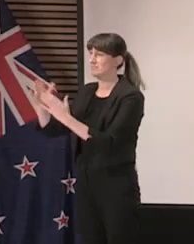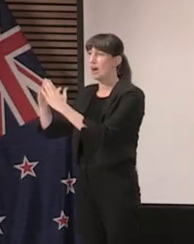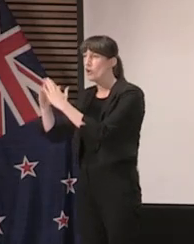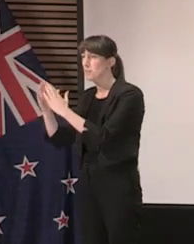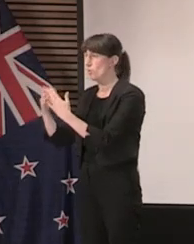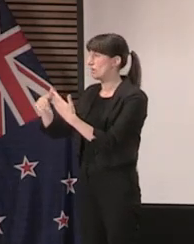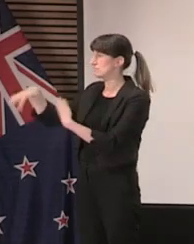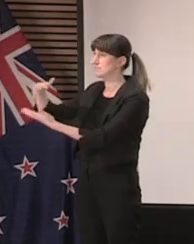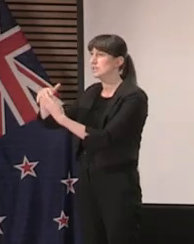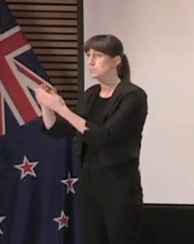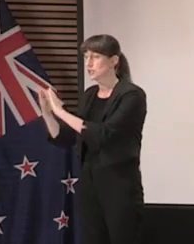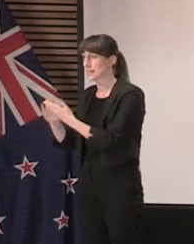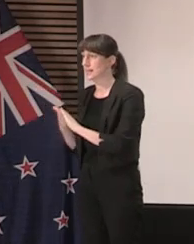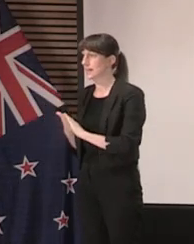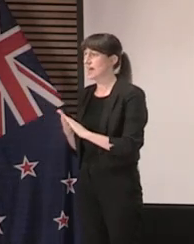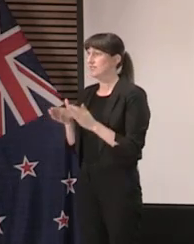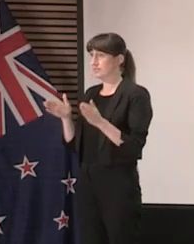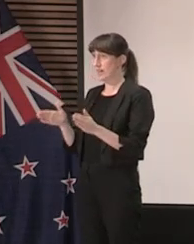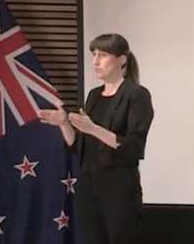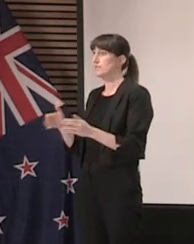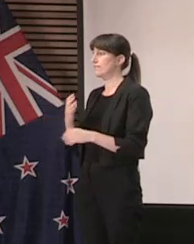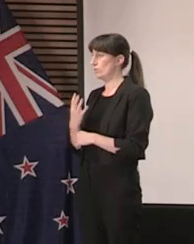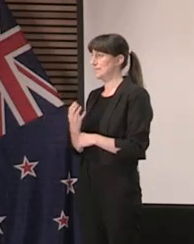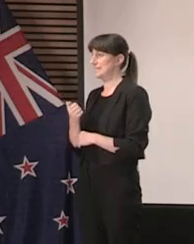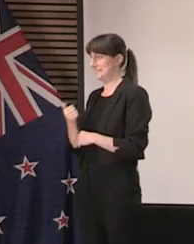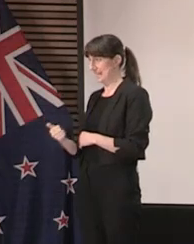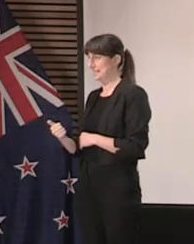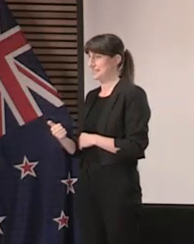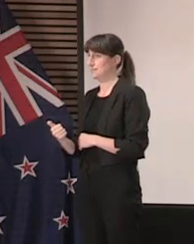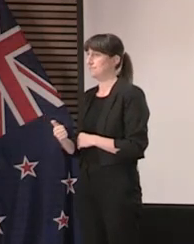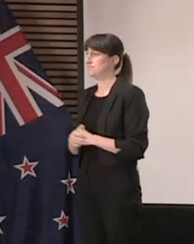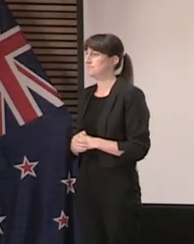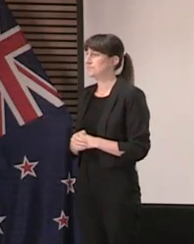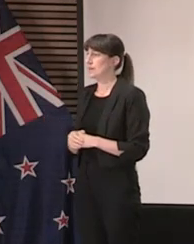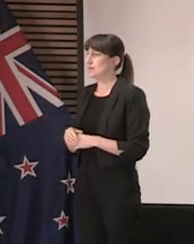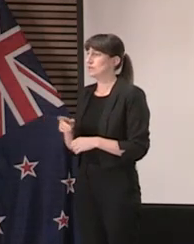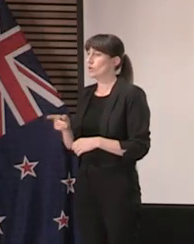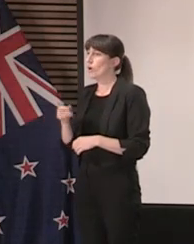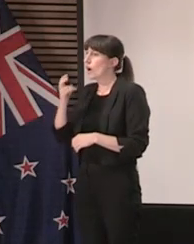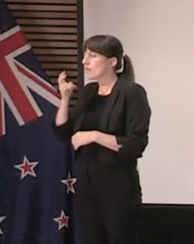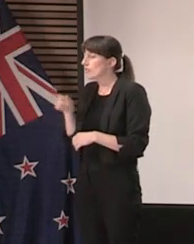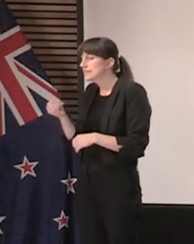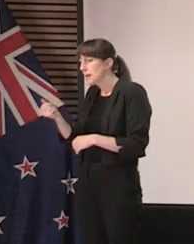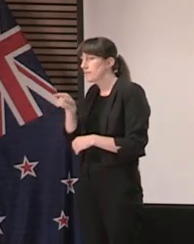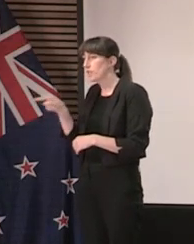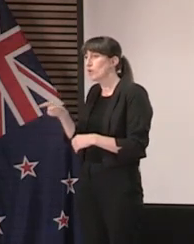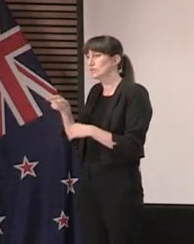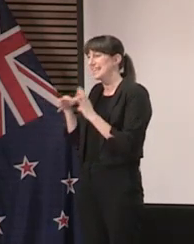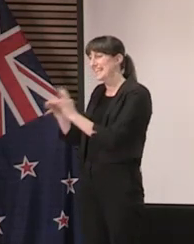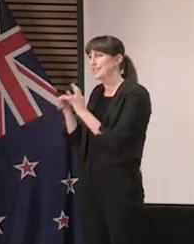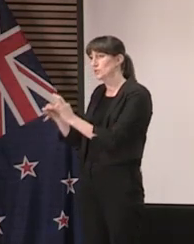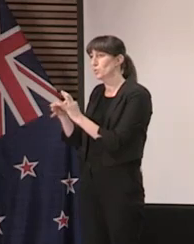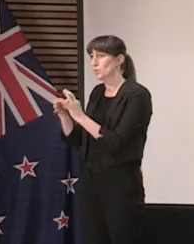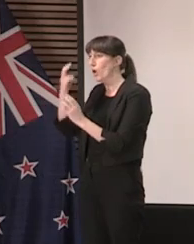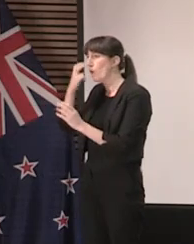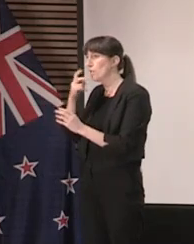was 46. And 39 of those are in aged residential care facilities and are part of the extant clusters we have